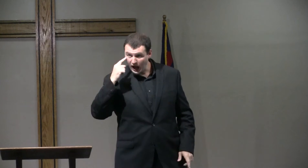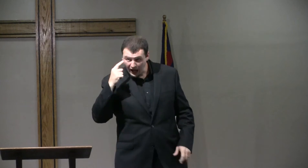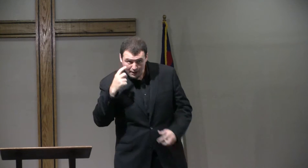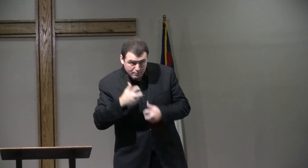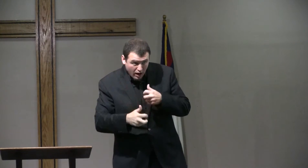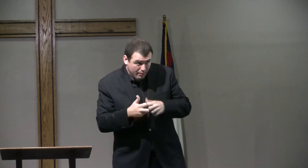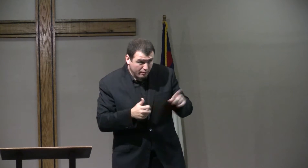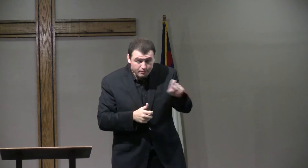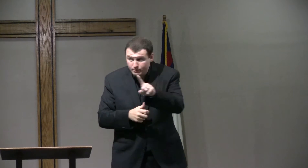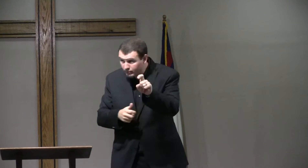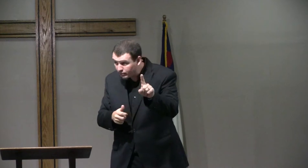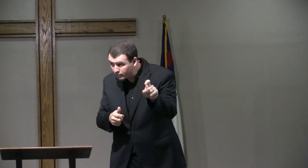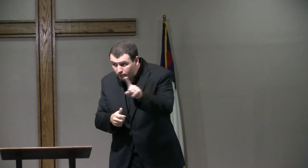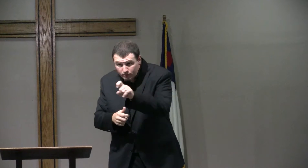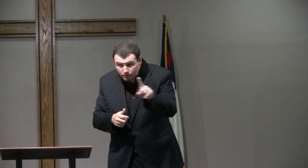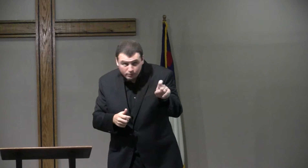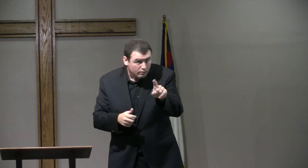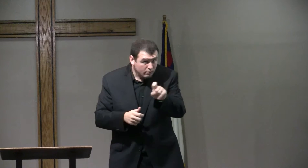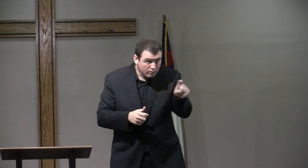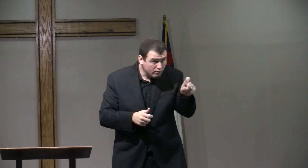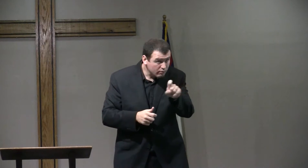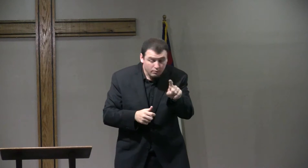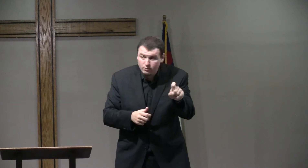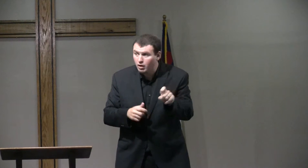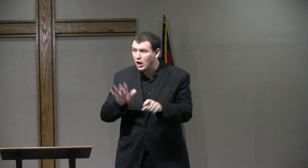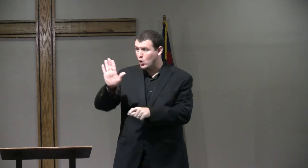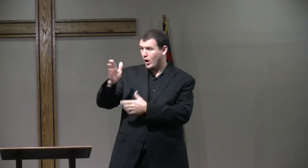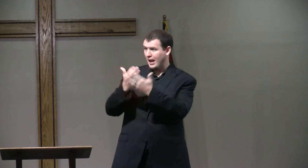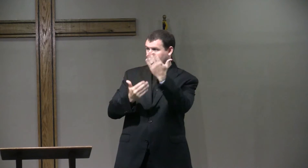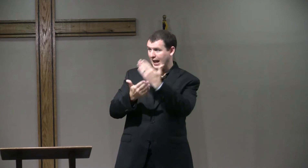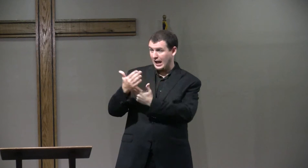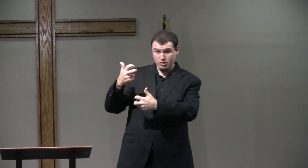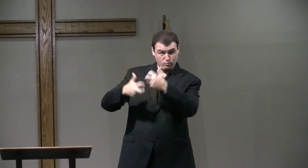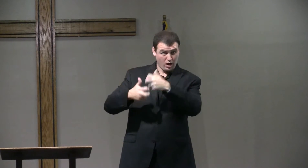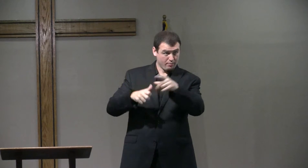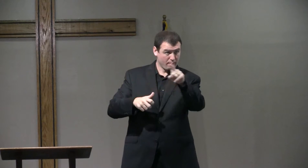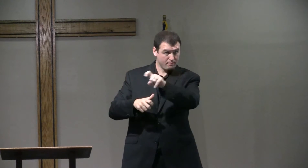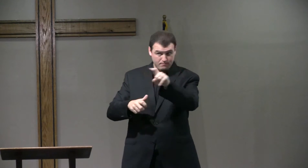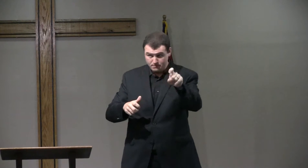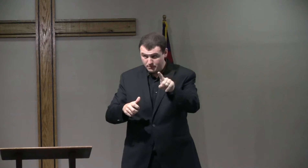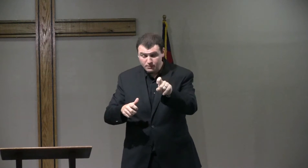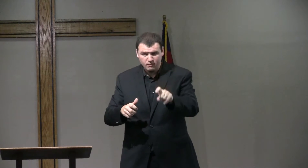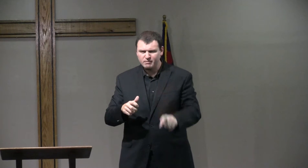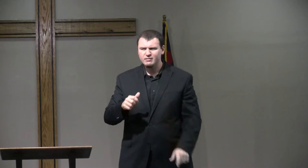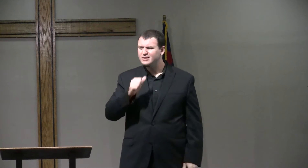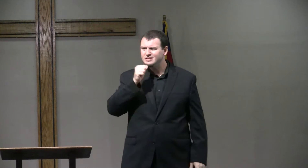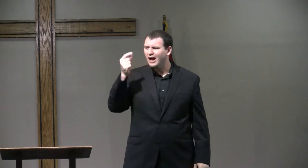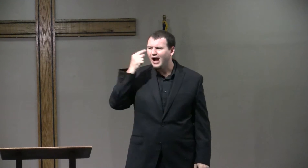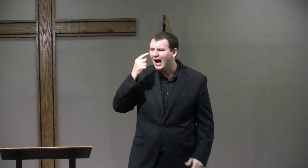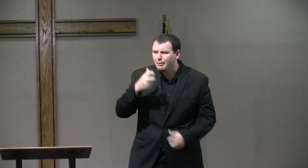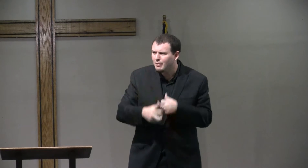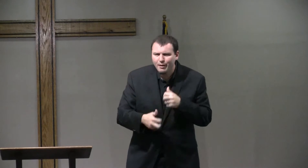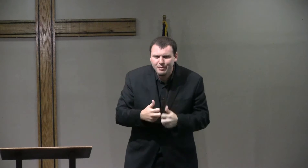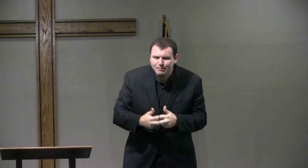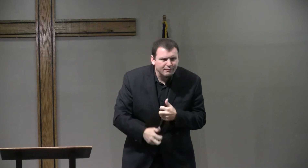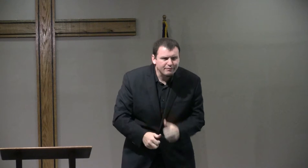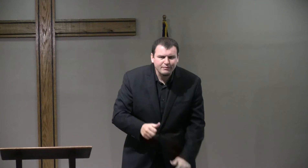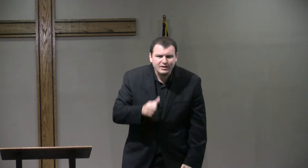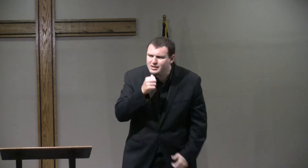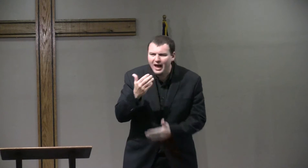he talks about your eye. Is it an eye problem? Do you have an eye problem? Or do you have a hand problem? It's not an eye problem